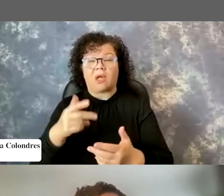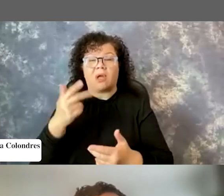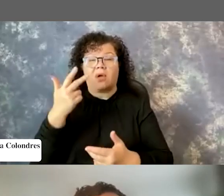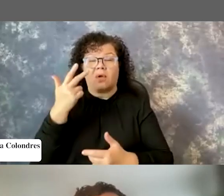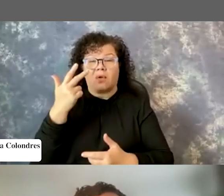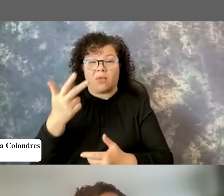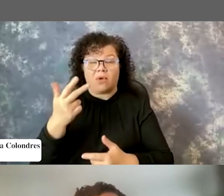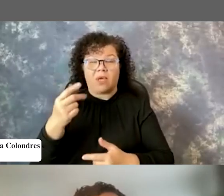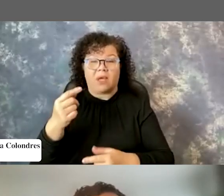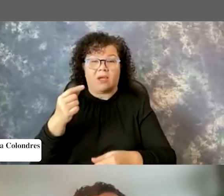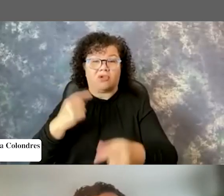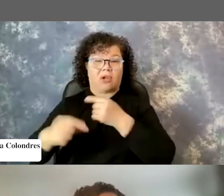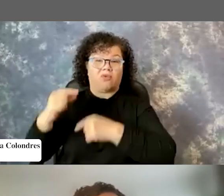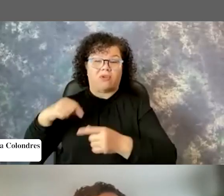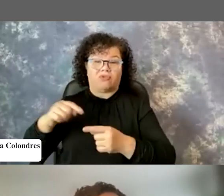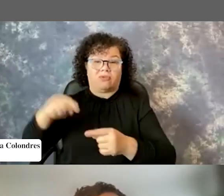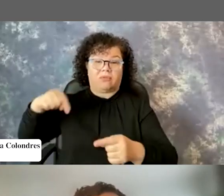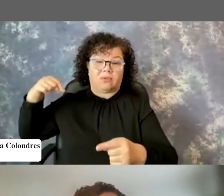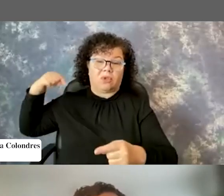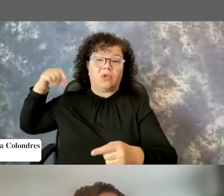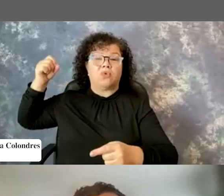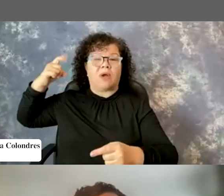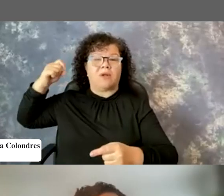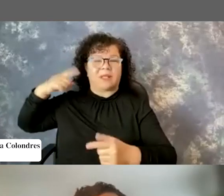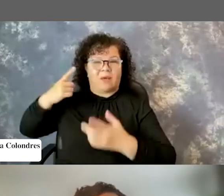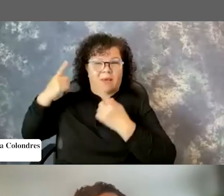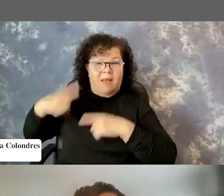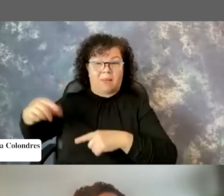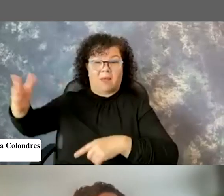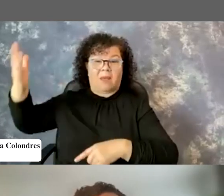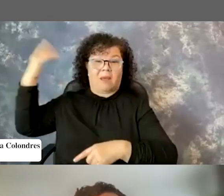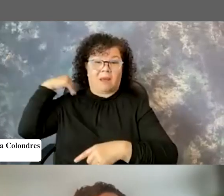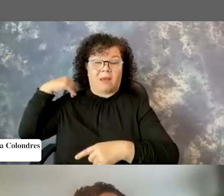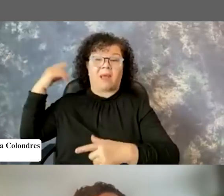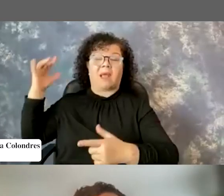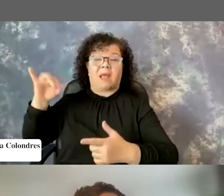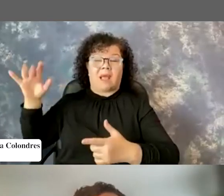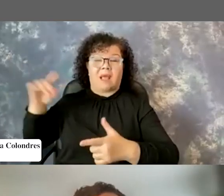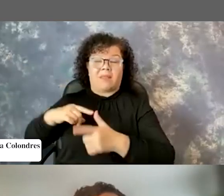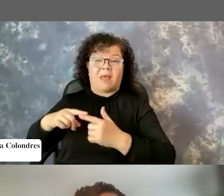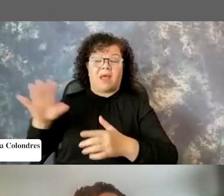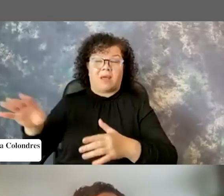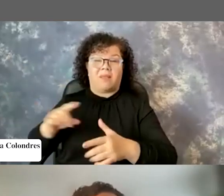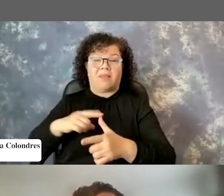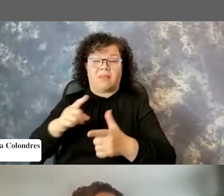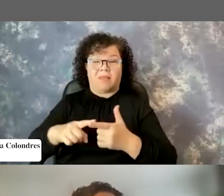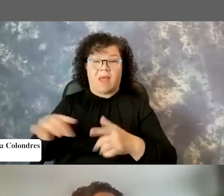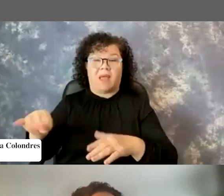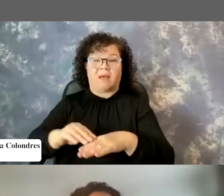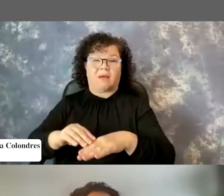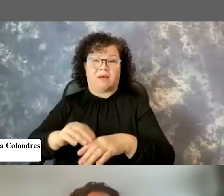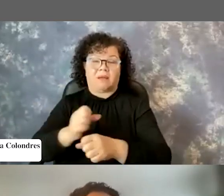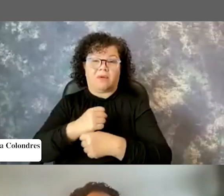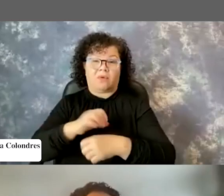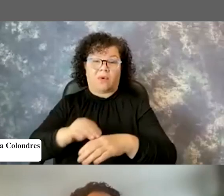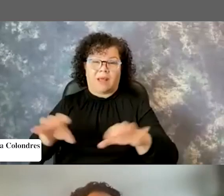rearview mirror to understand our present and to craft action that will impact the world ahead of